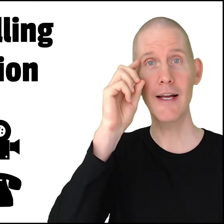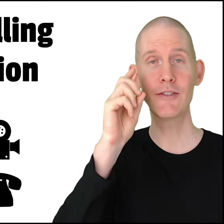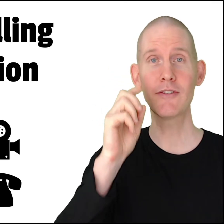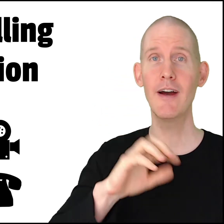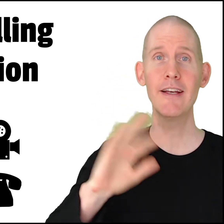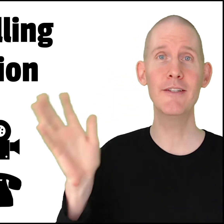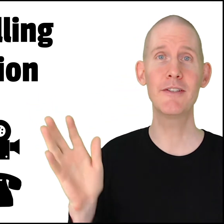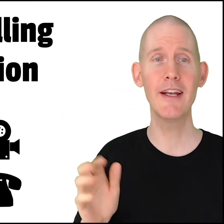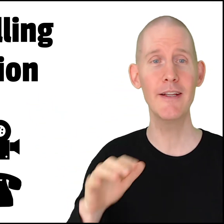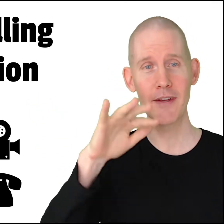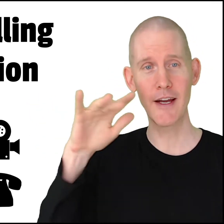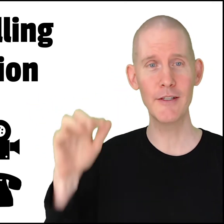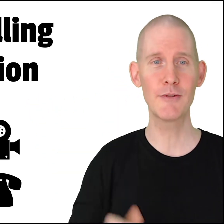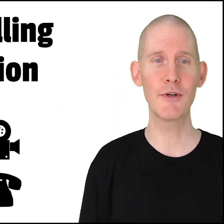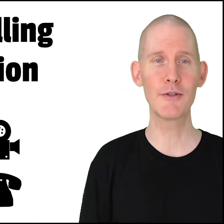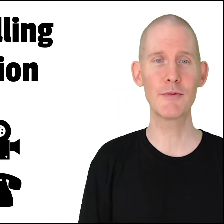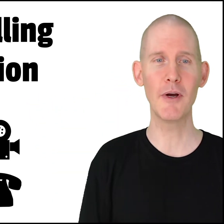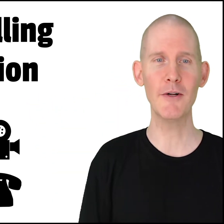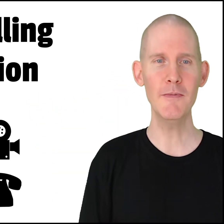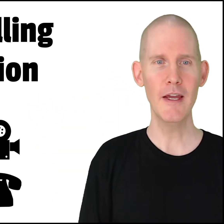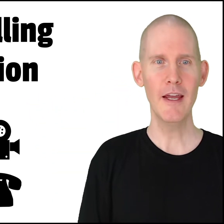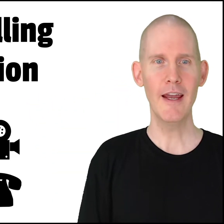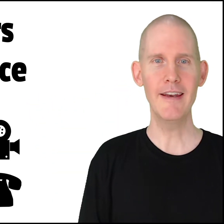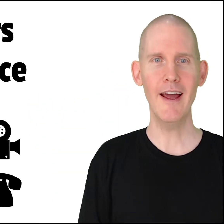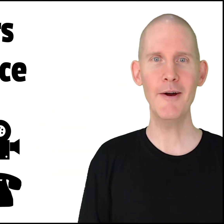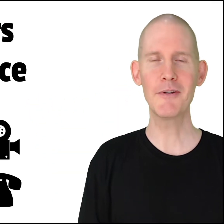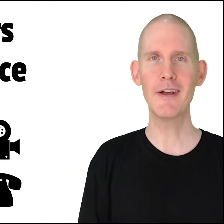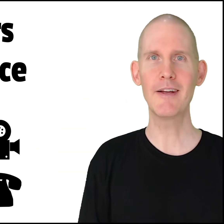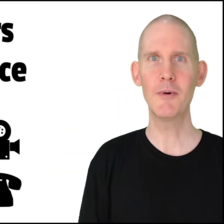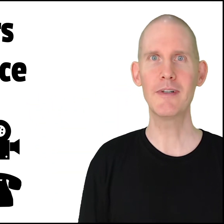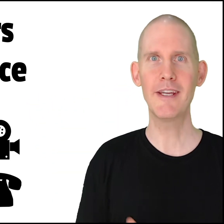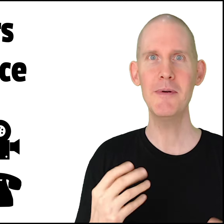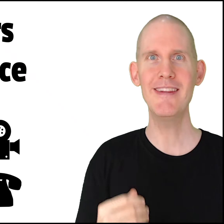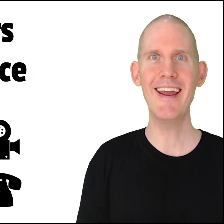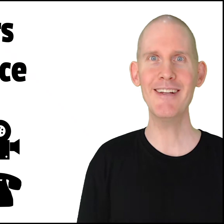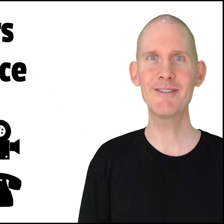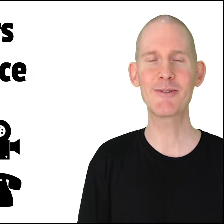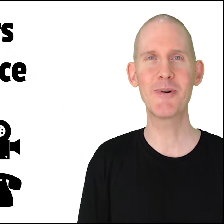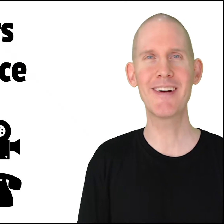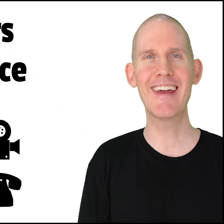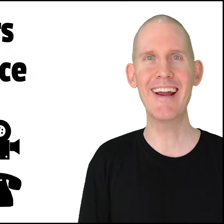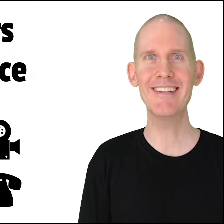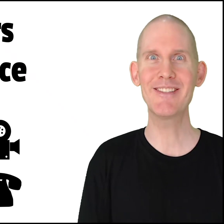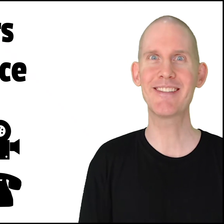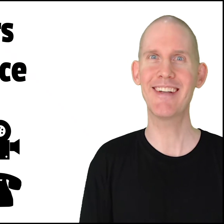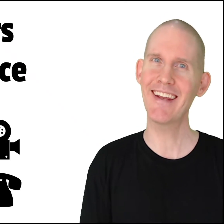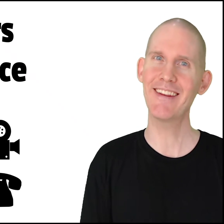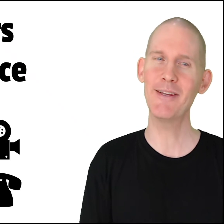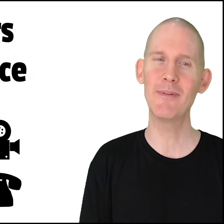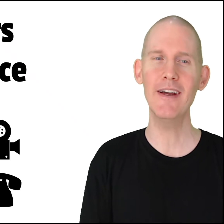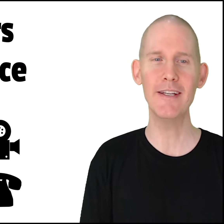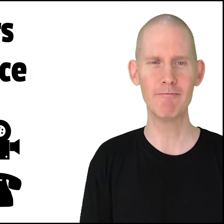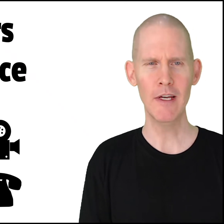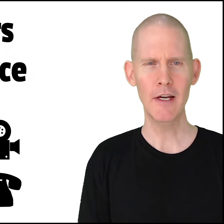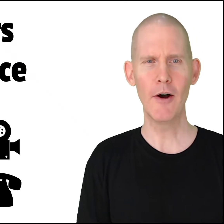glasses on, I didn't say anything, I just fingerspelled. And now you're like, well, give me the answers. What are the answers? Did I get them right?